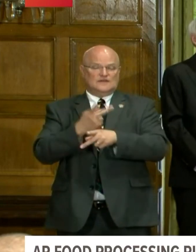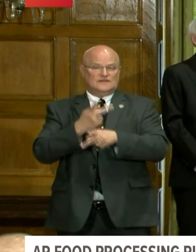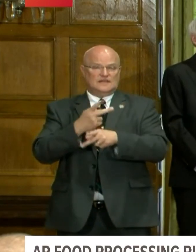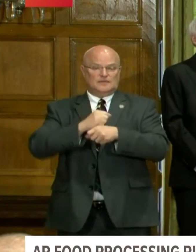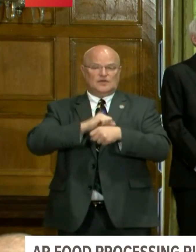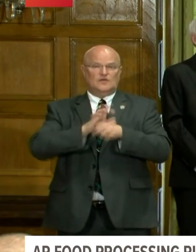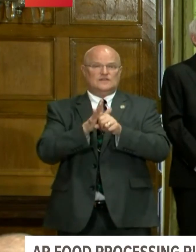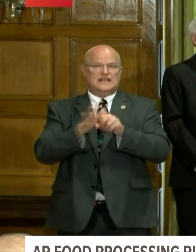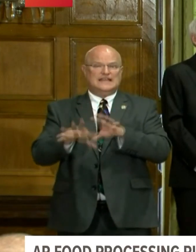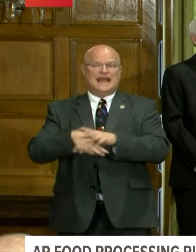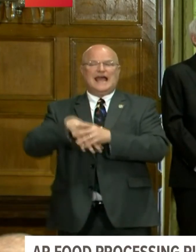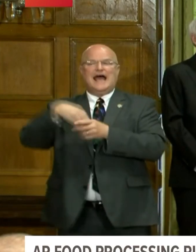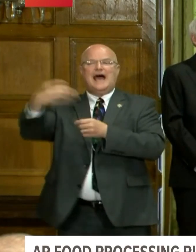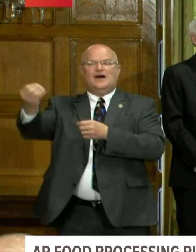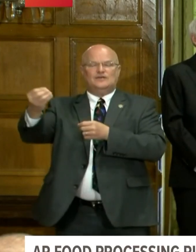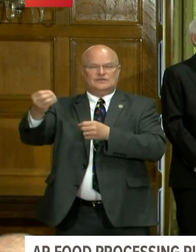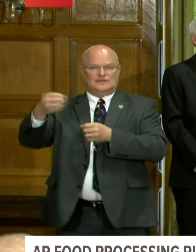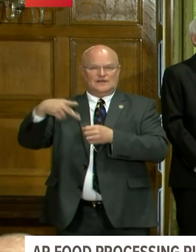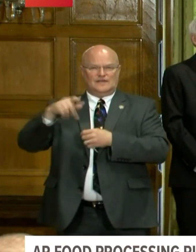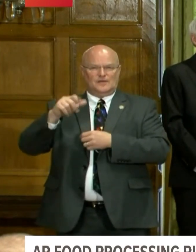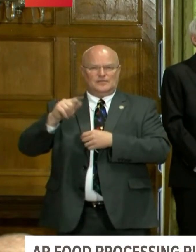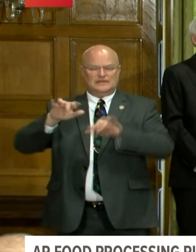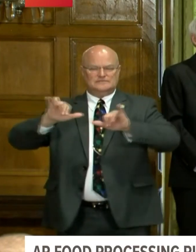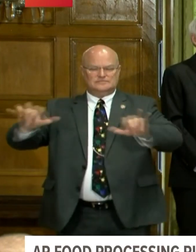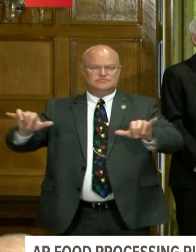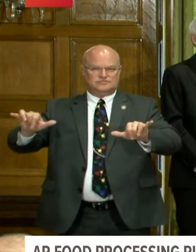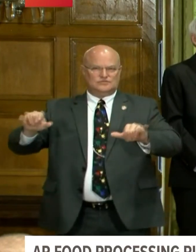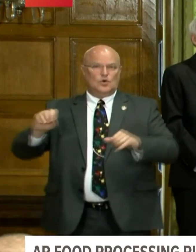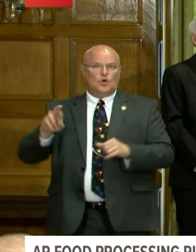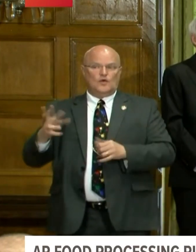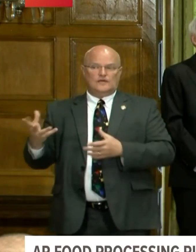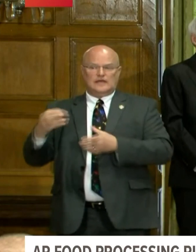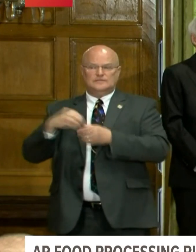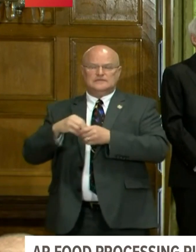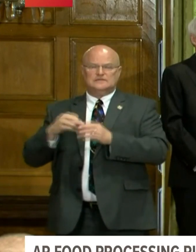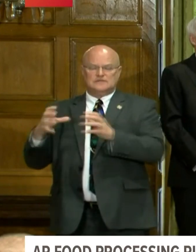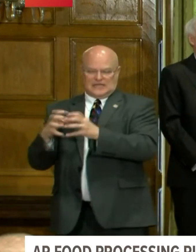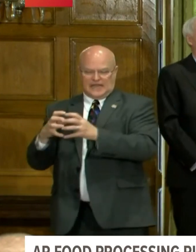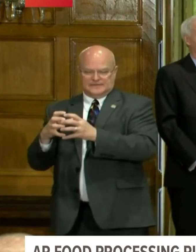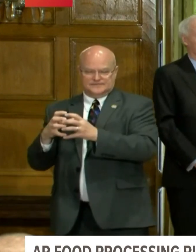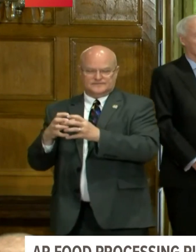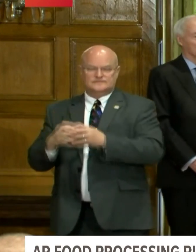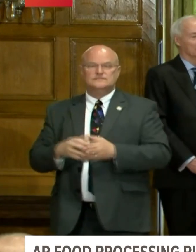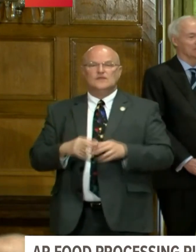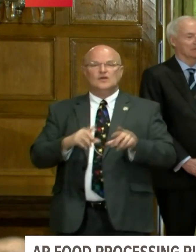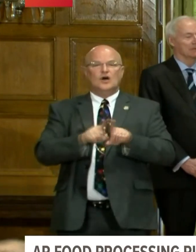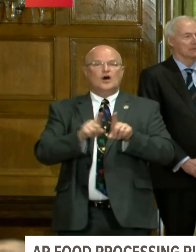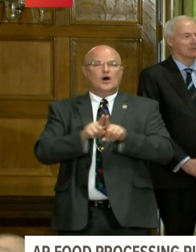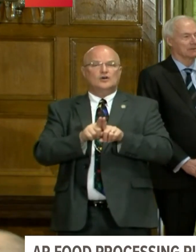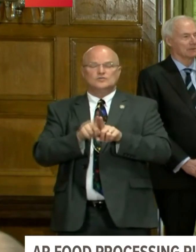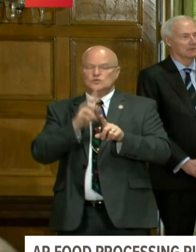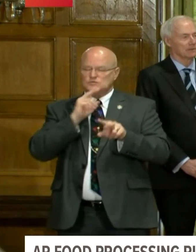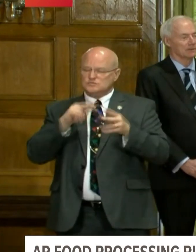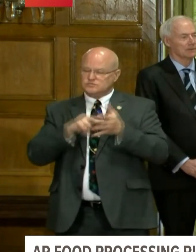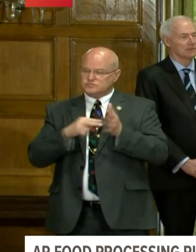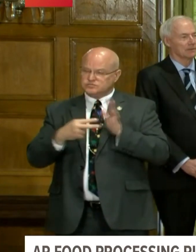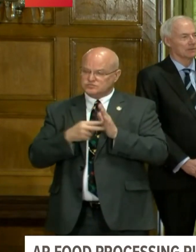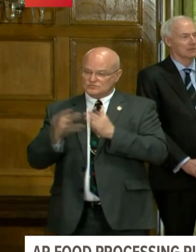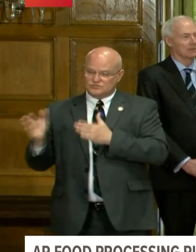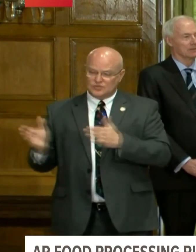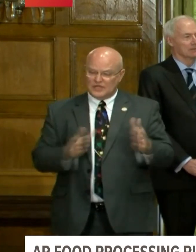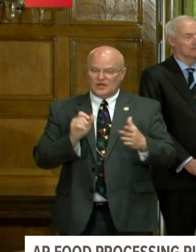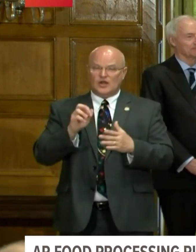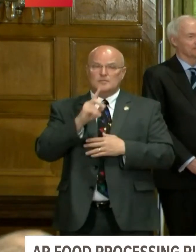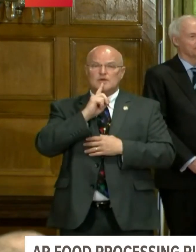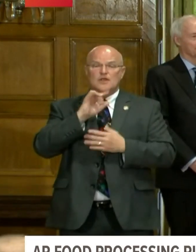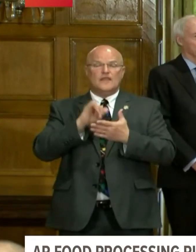keeping COVID-19 out of their plants or keeping it contained if it comes in. I would also say that we've also been very intentional in Arkansas about trying